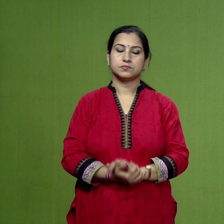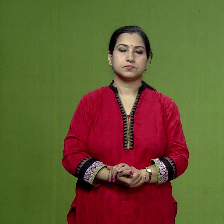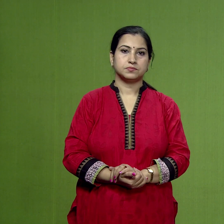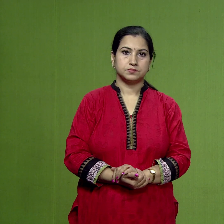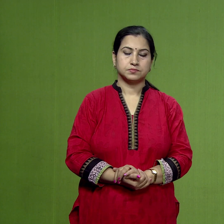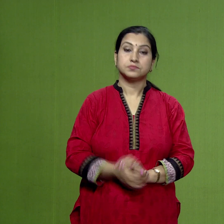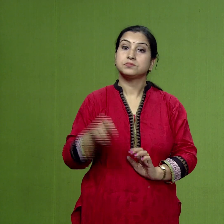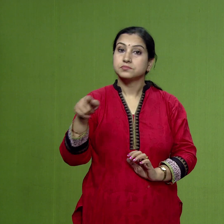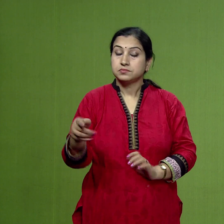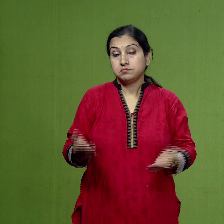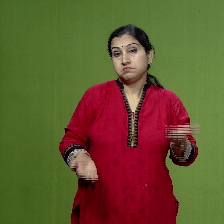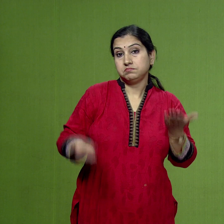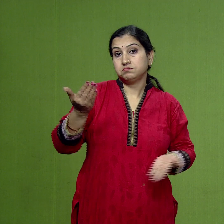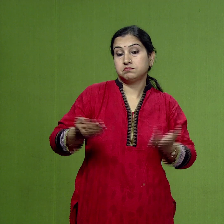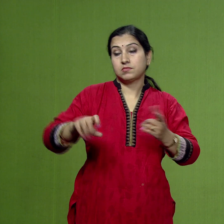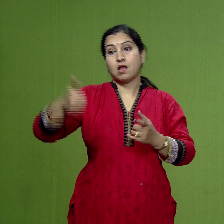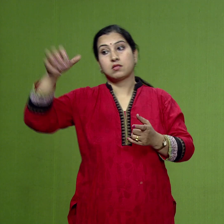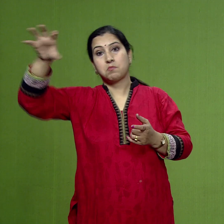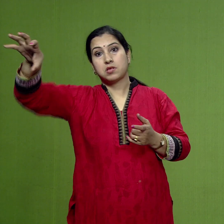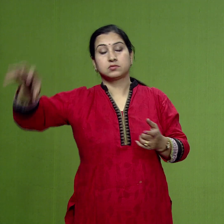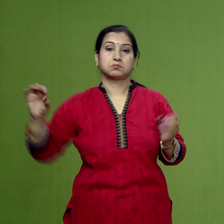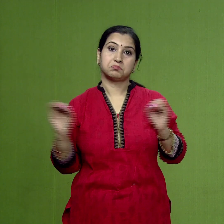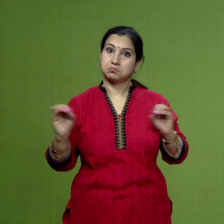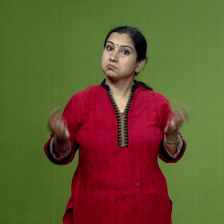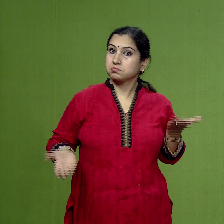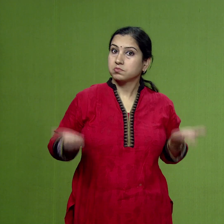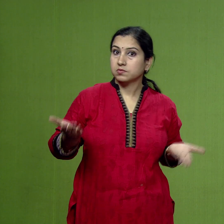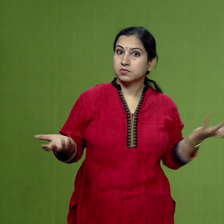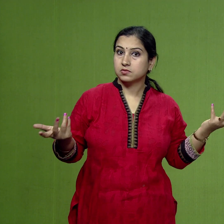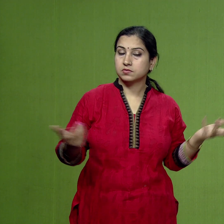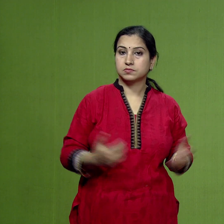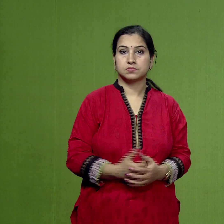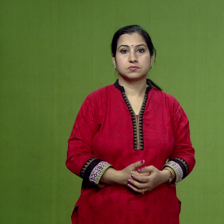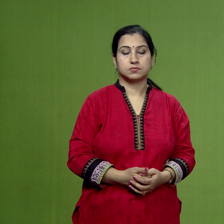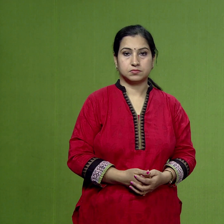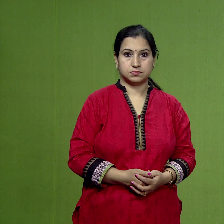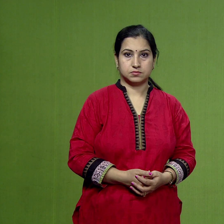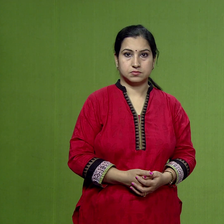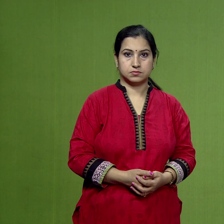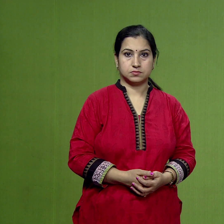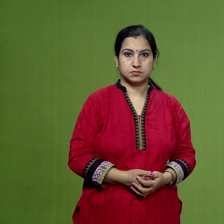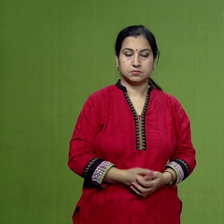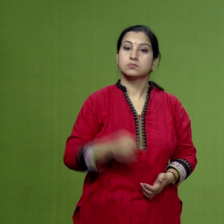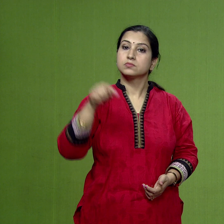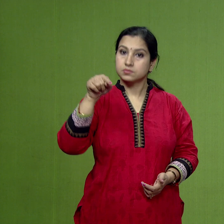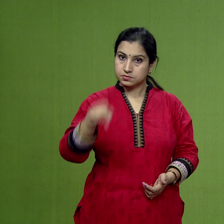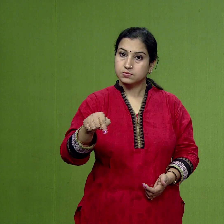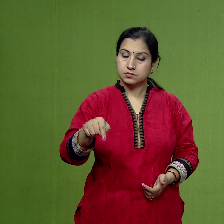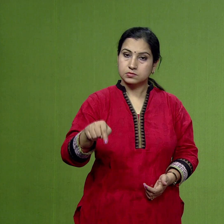that may not be present in other cities or towns of the state. This is the reason